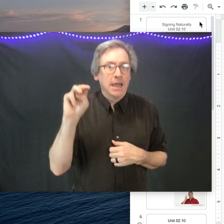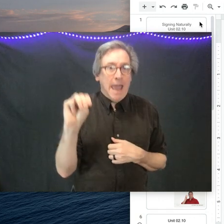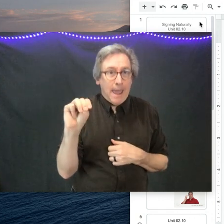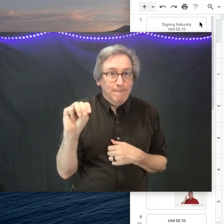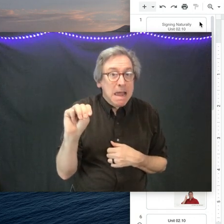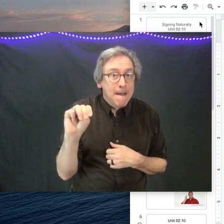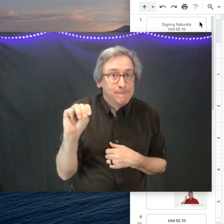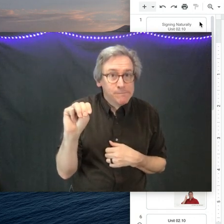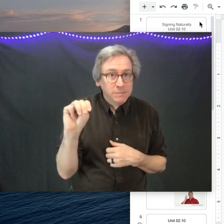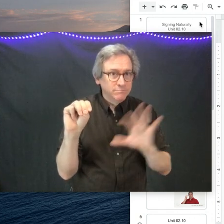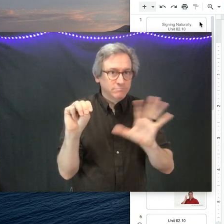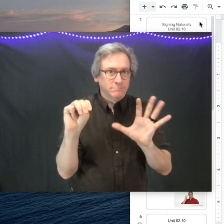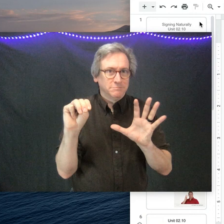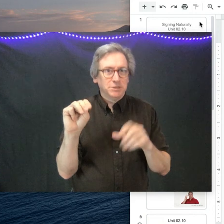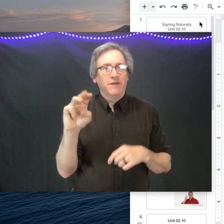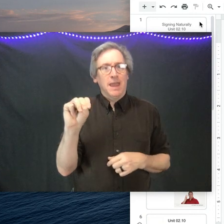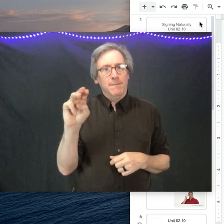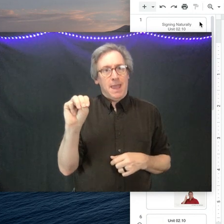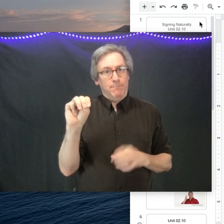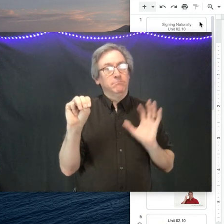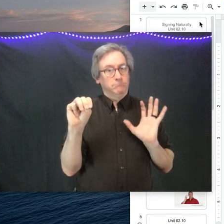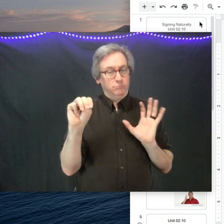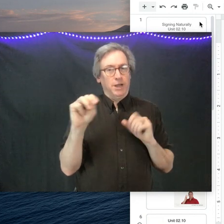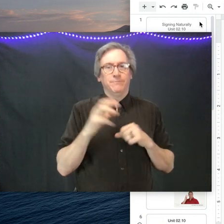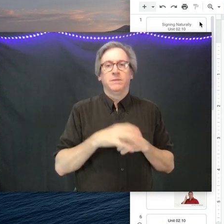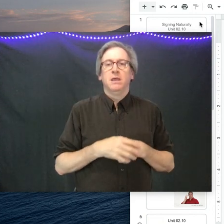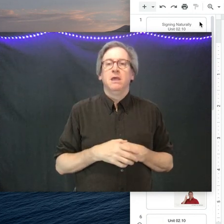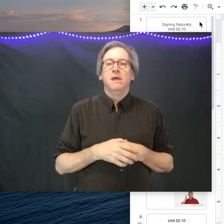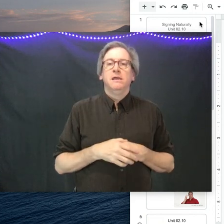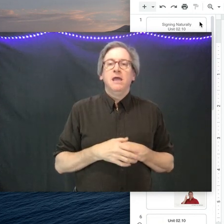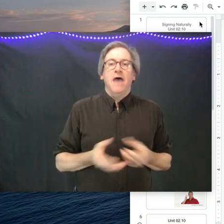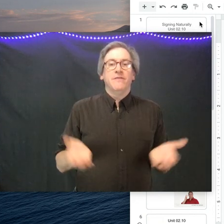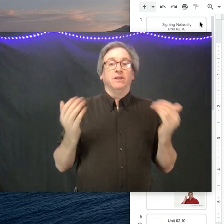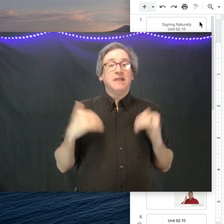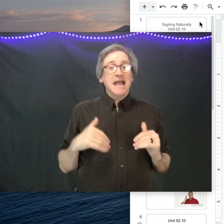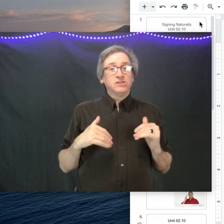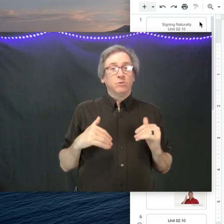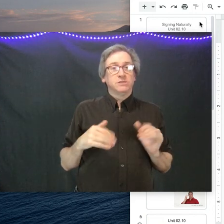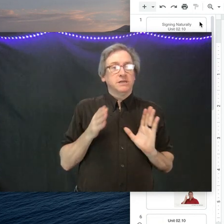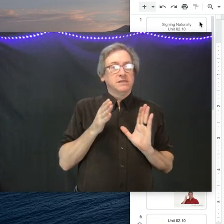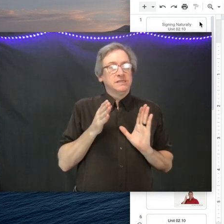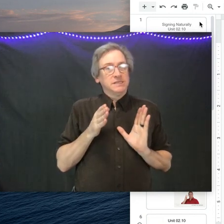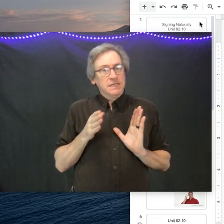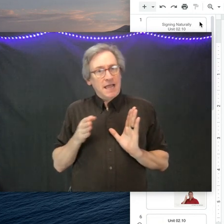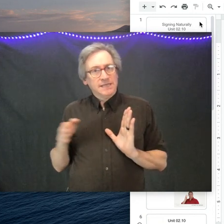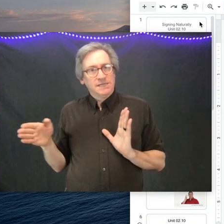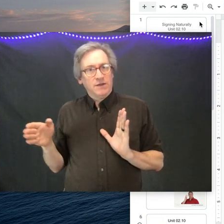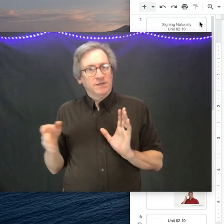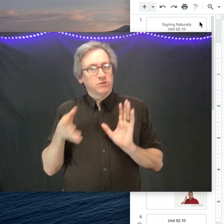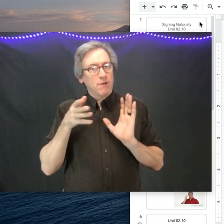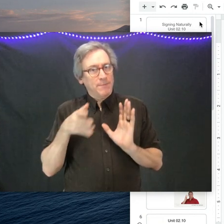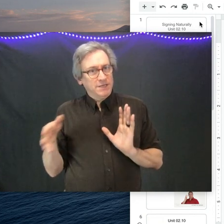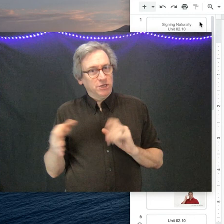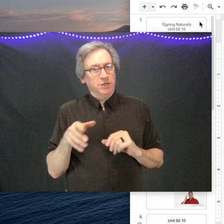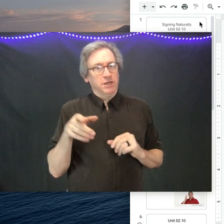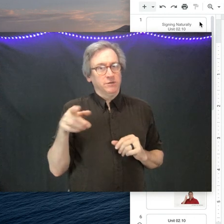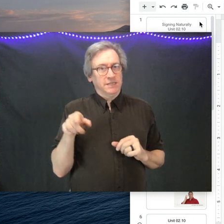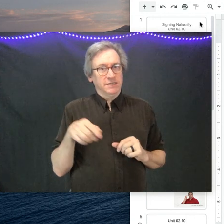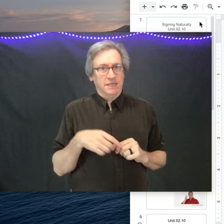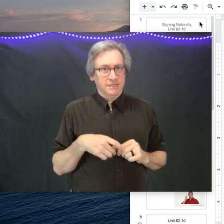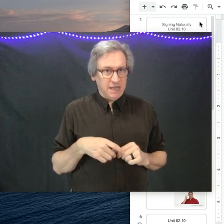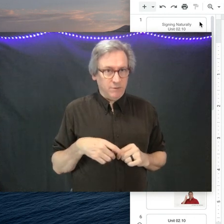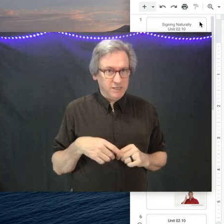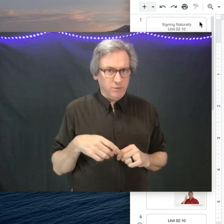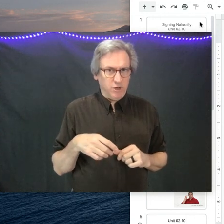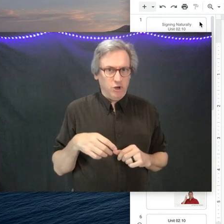hold it. MM, MM. Okay. And then the last ones slide sideways, a repetition, and you see